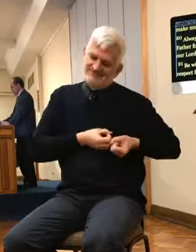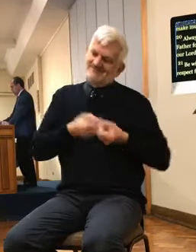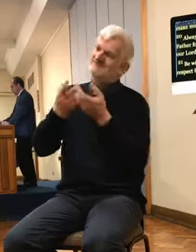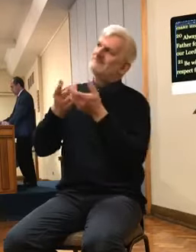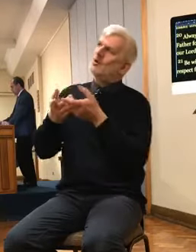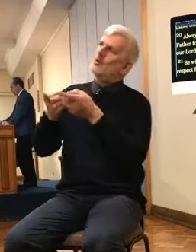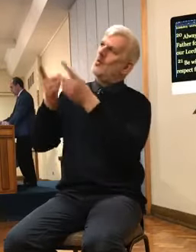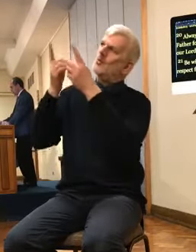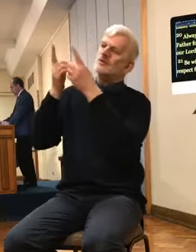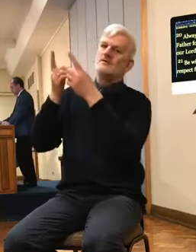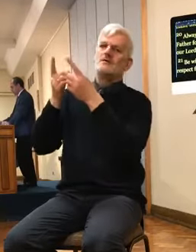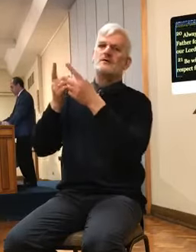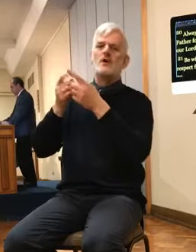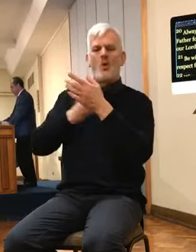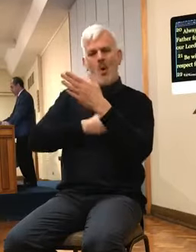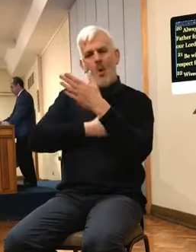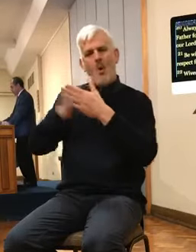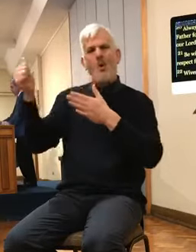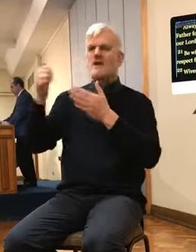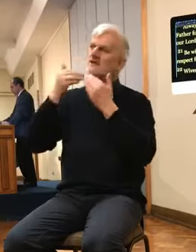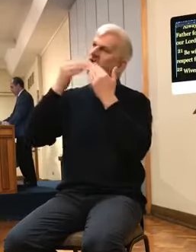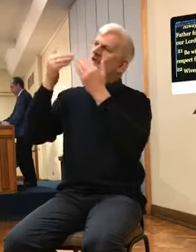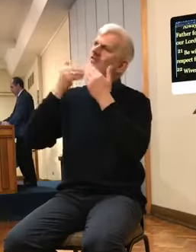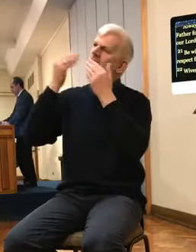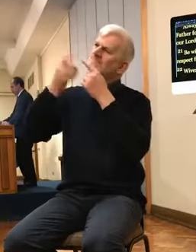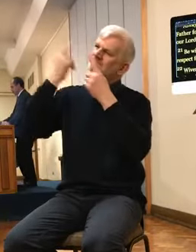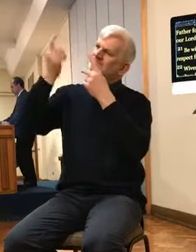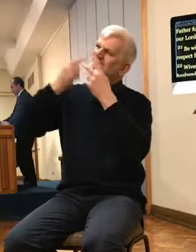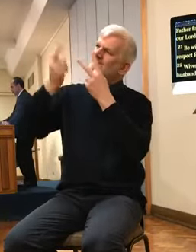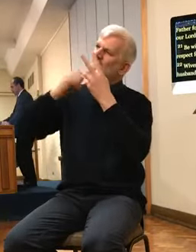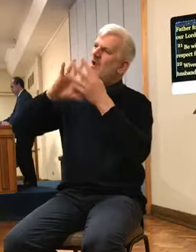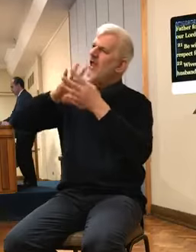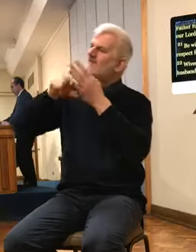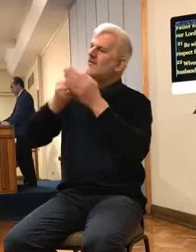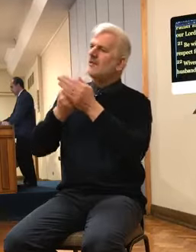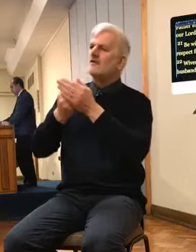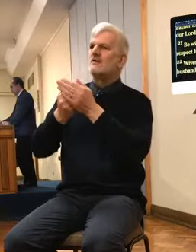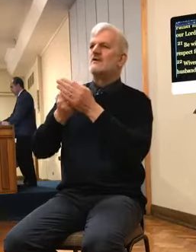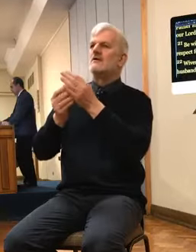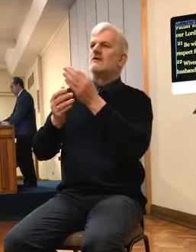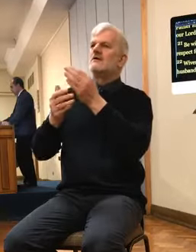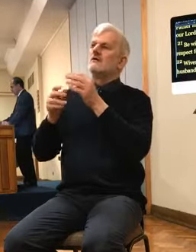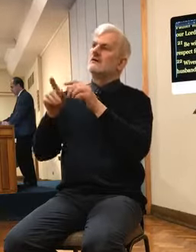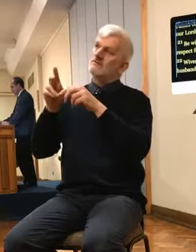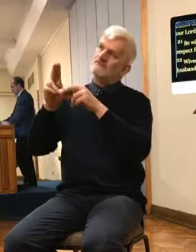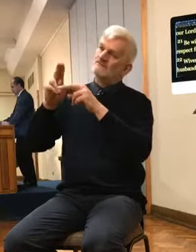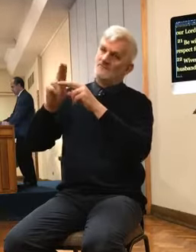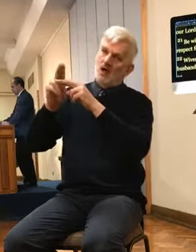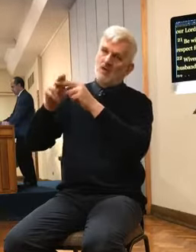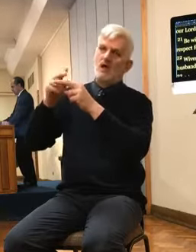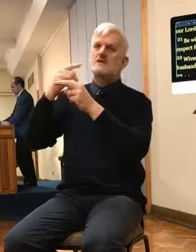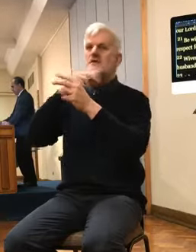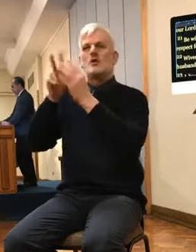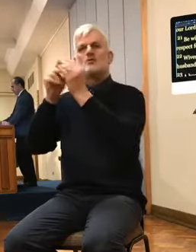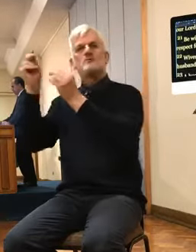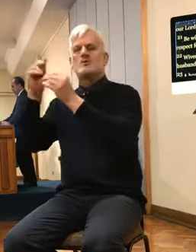always for all things unto God and the Father in the name of our Lord Jesus Christ,